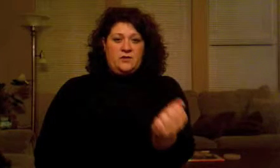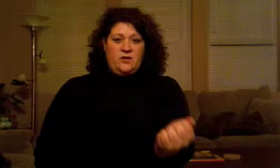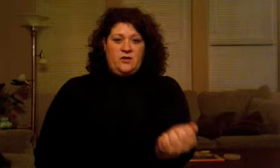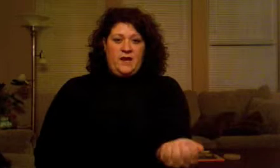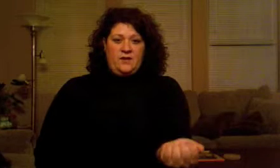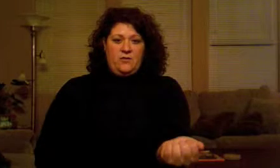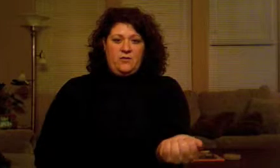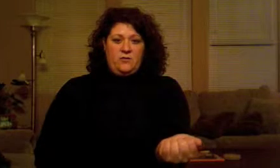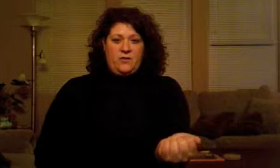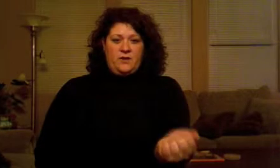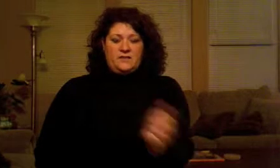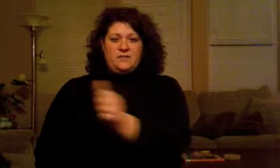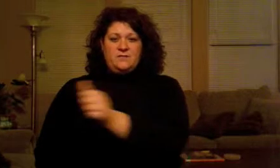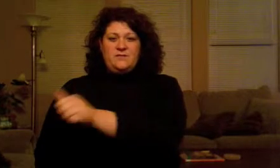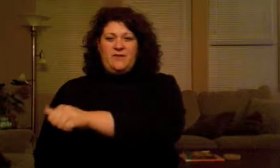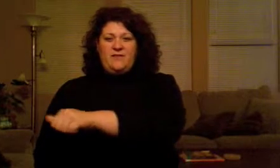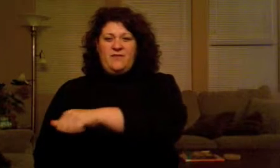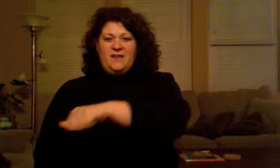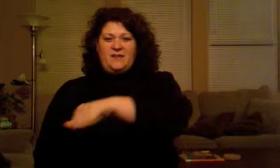your hand over. It seems very fancy.